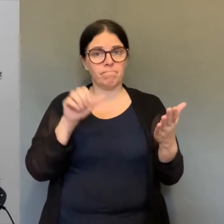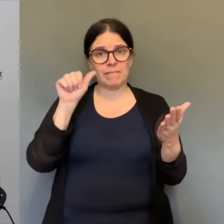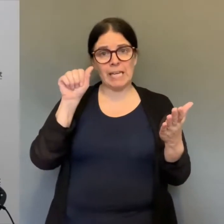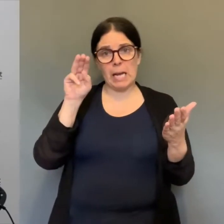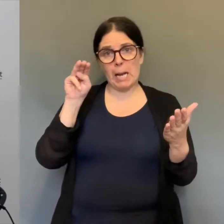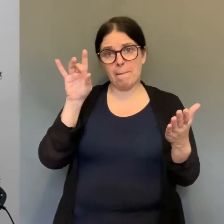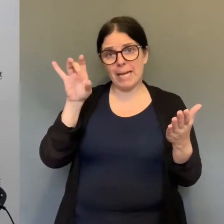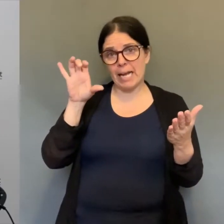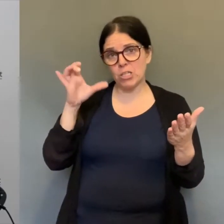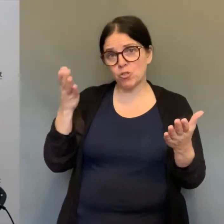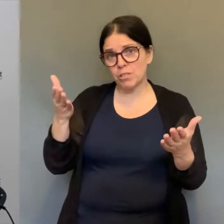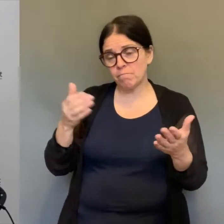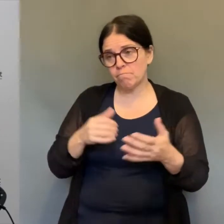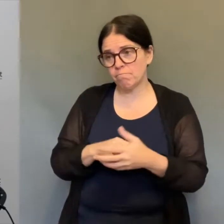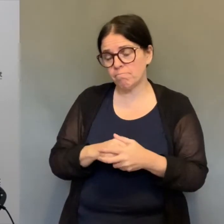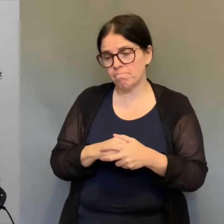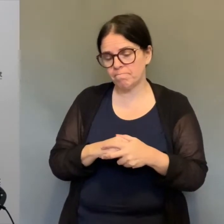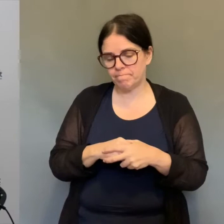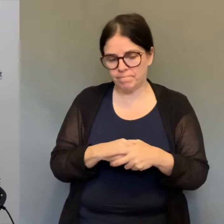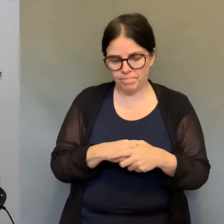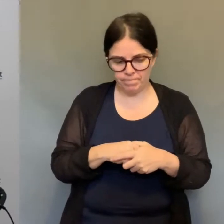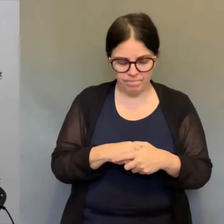this? So it's